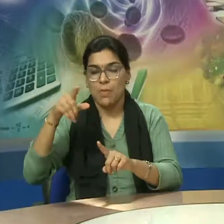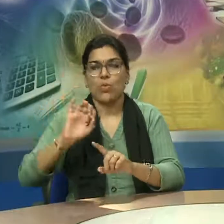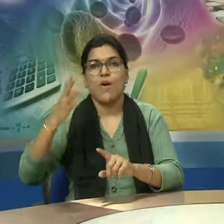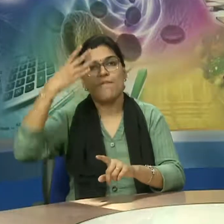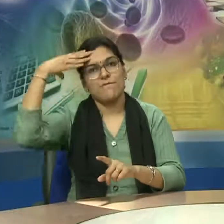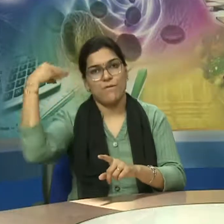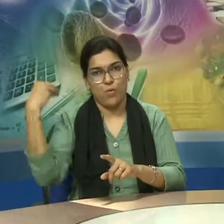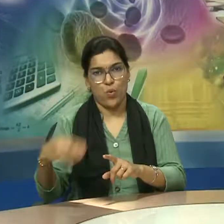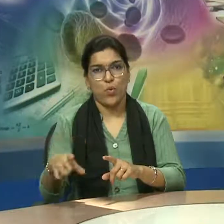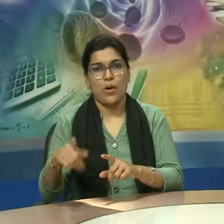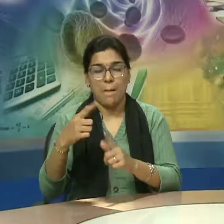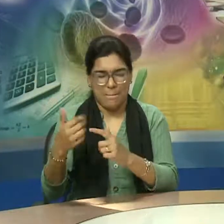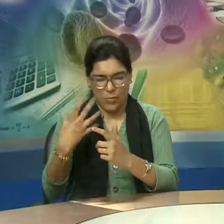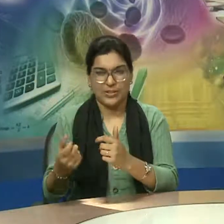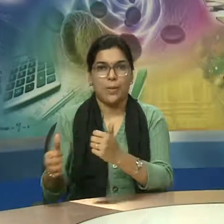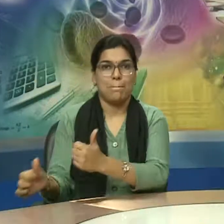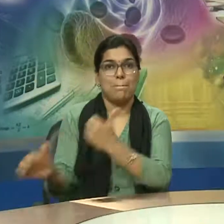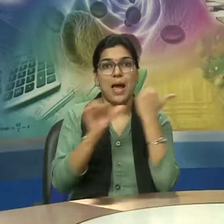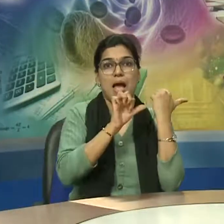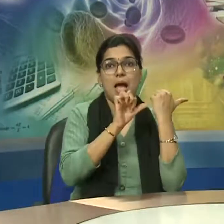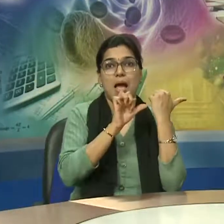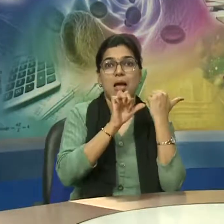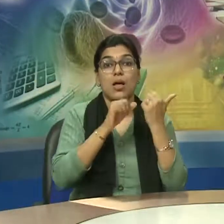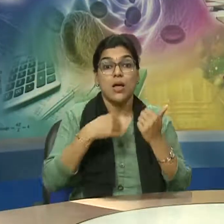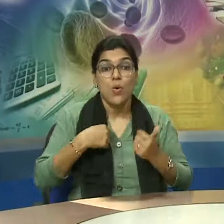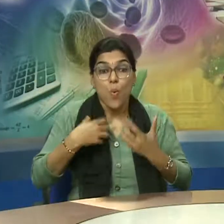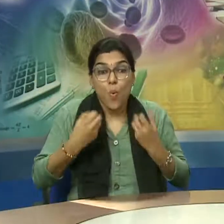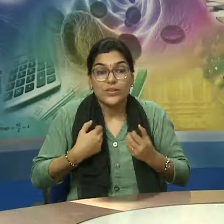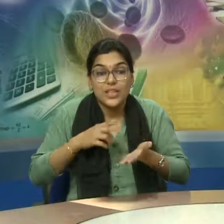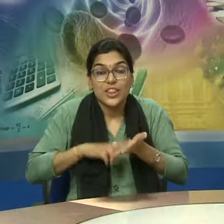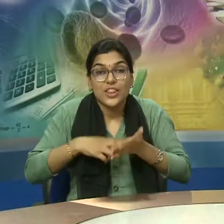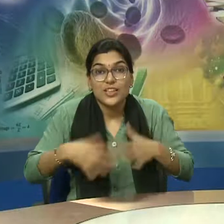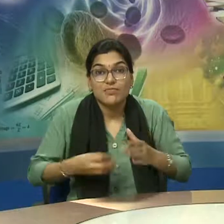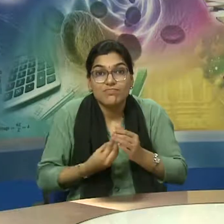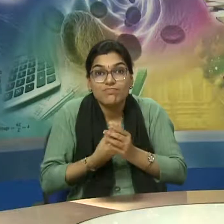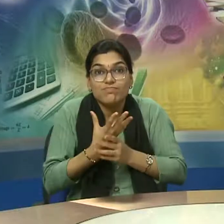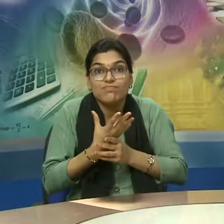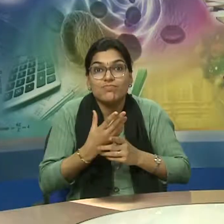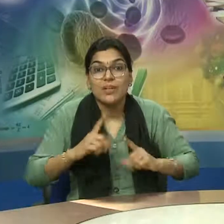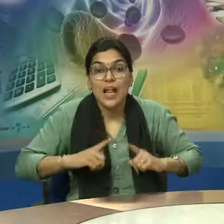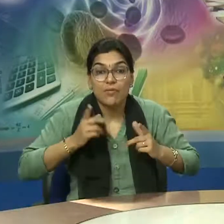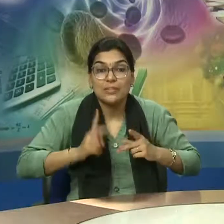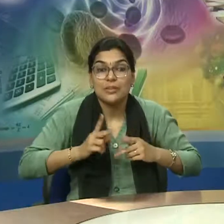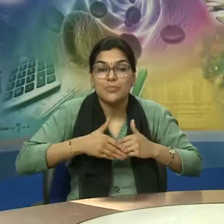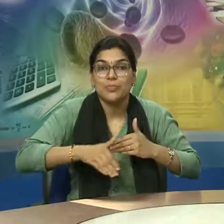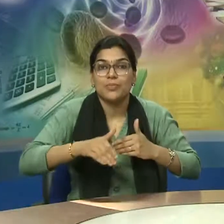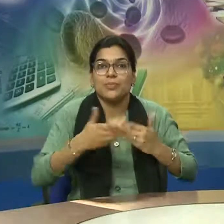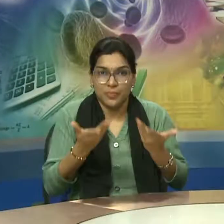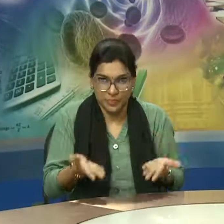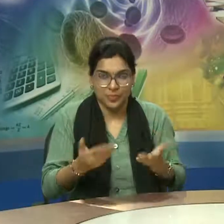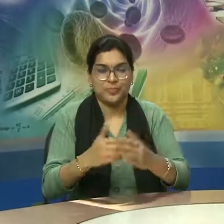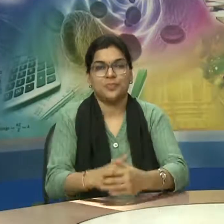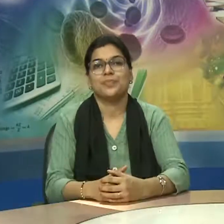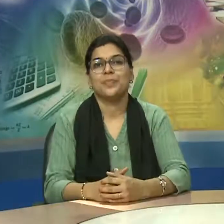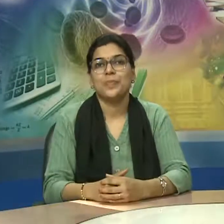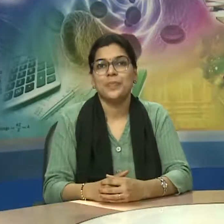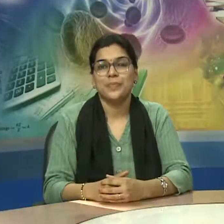I am happy and content. J, I wish to